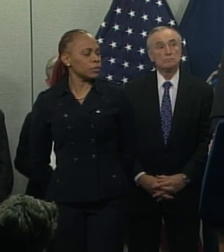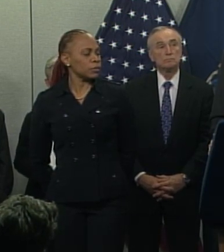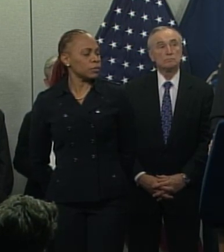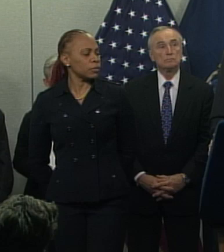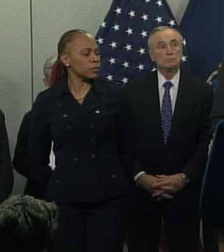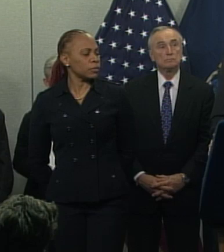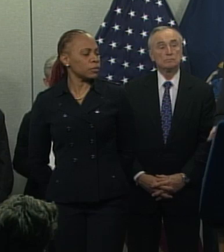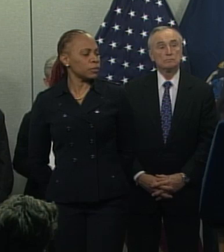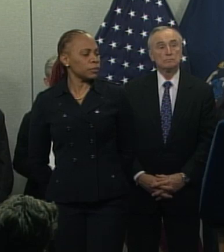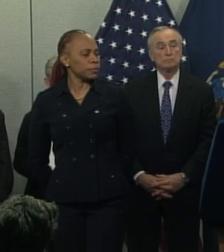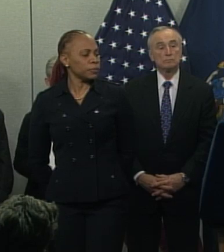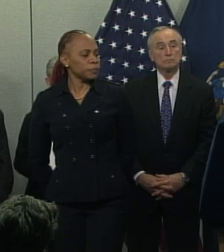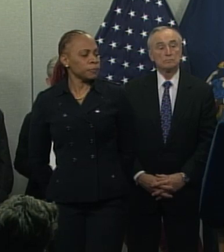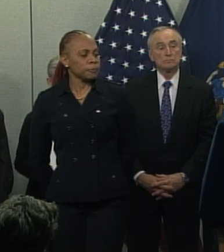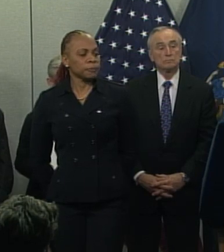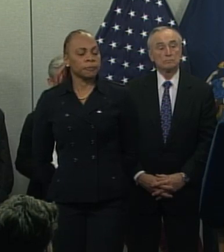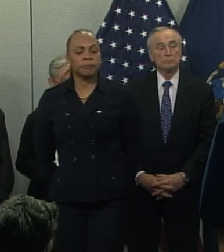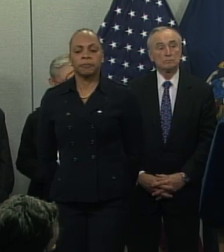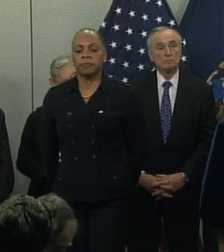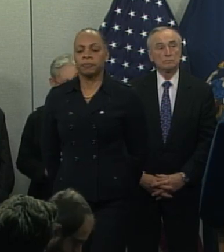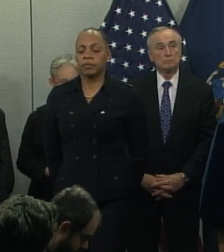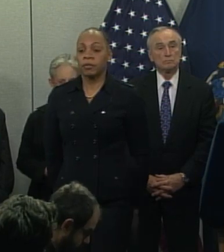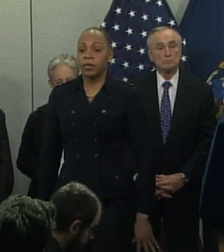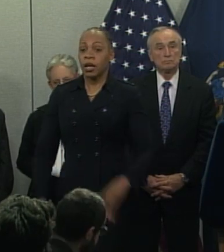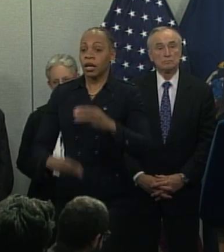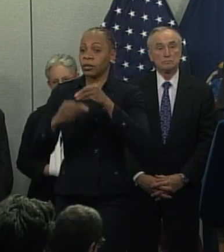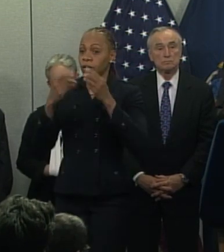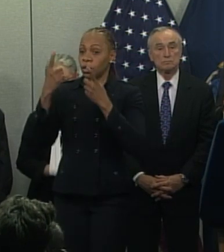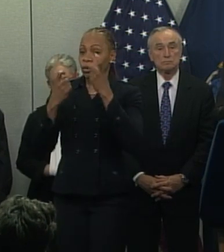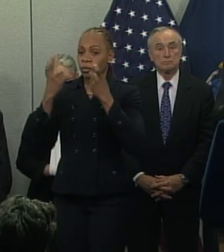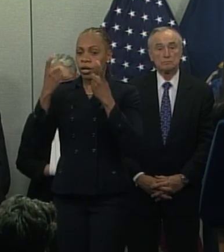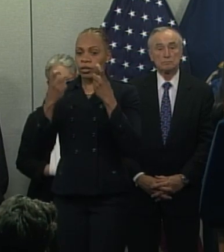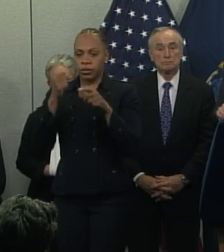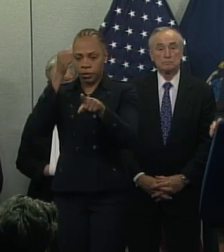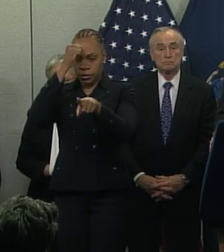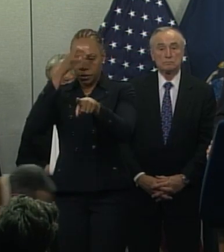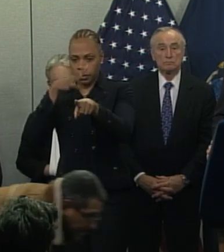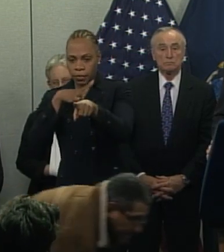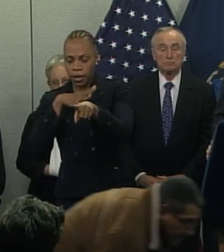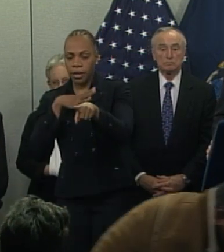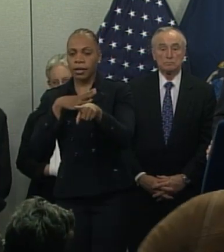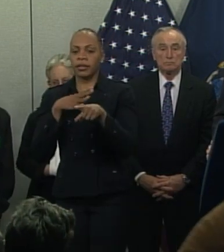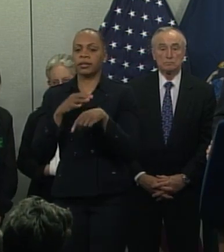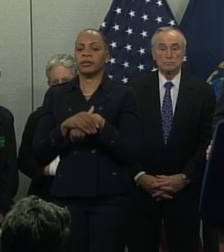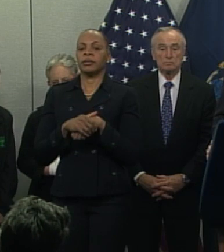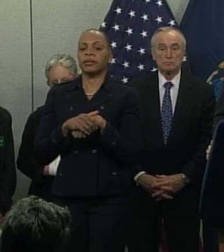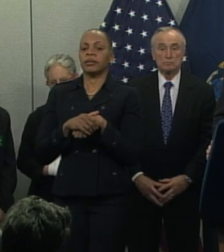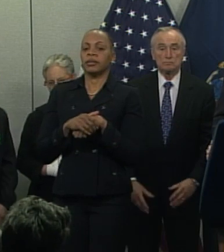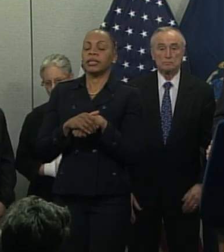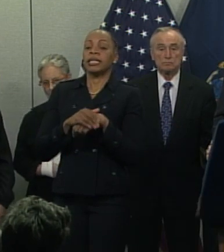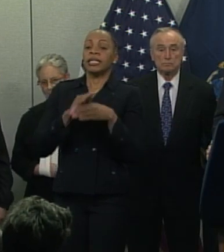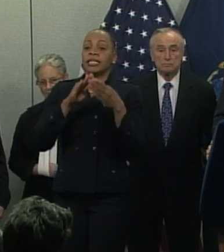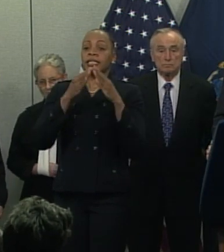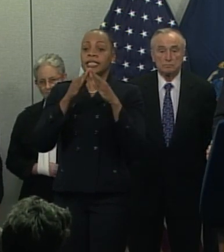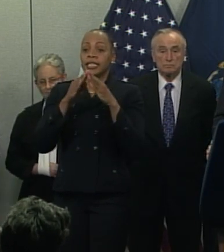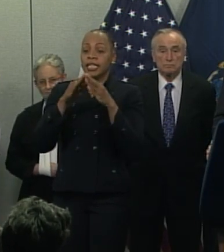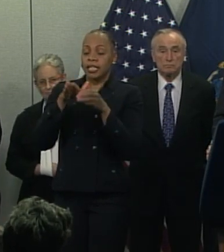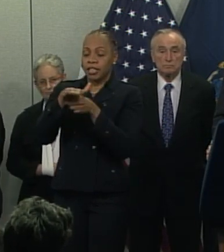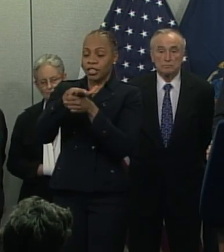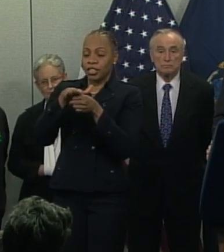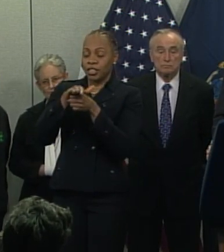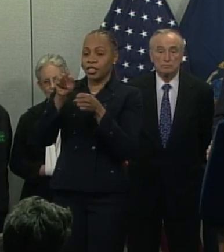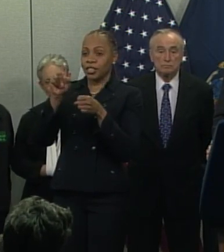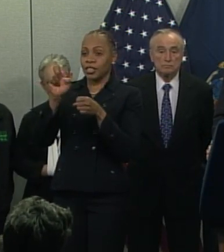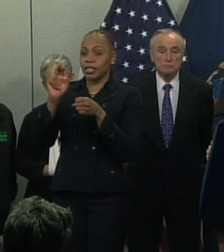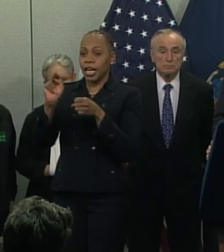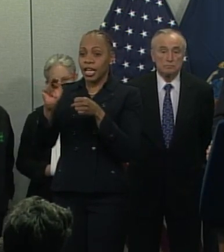próximas horas. Additional questions? City bike stations in Times Square, a number of city bike stations were removed, I guess, for the